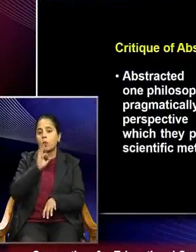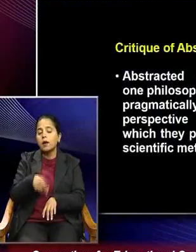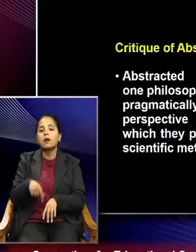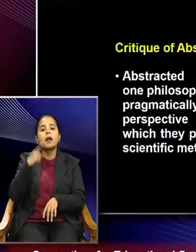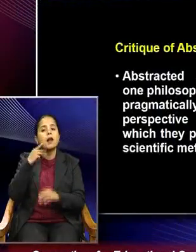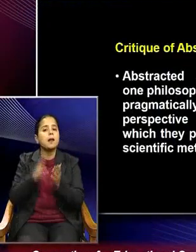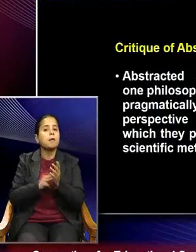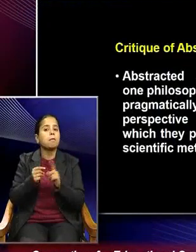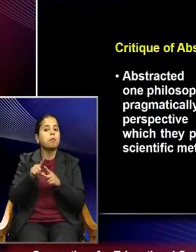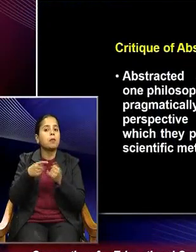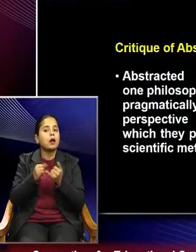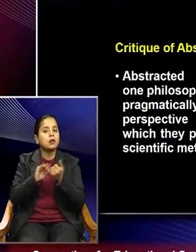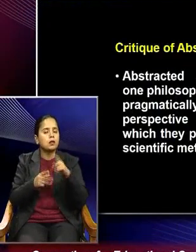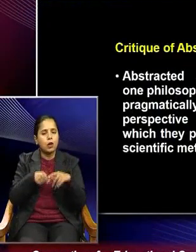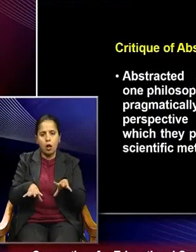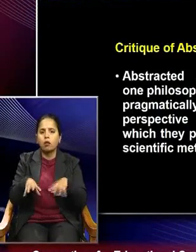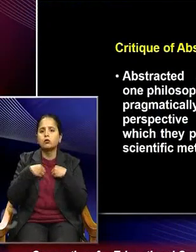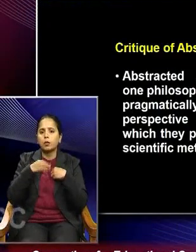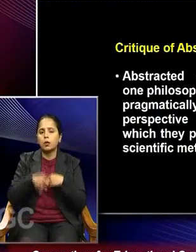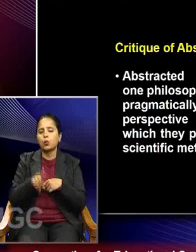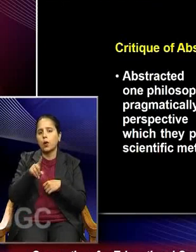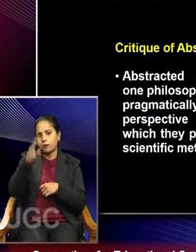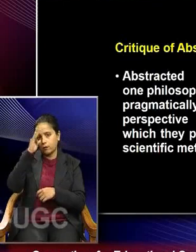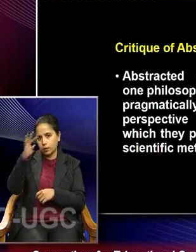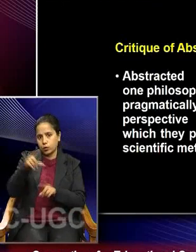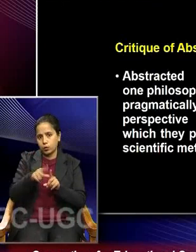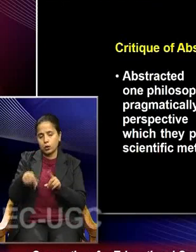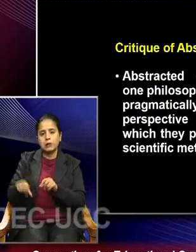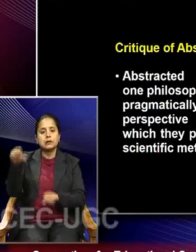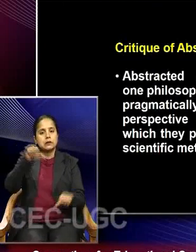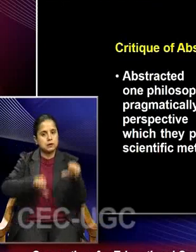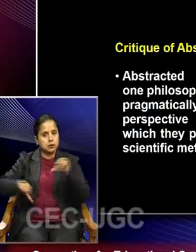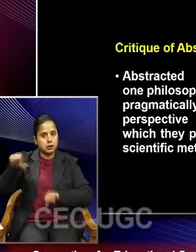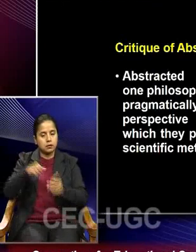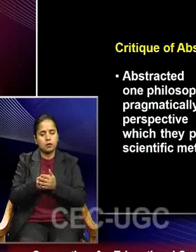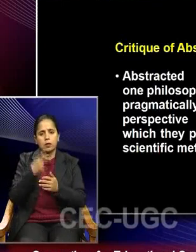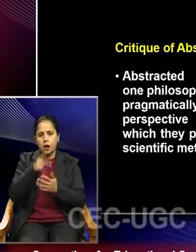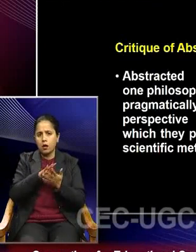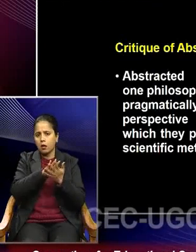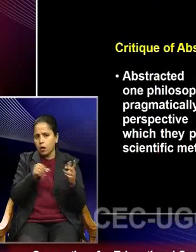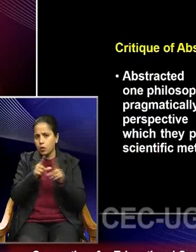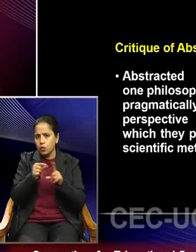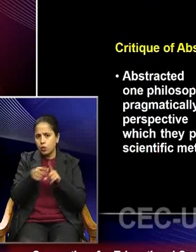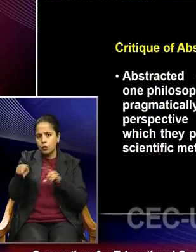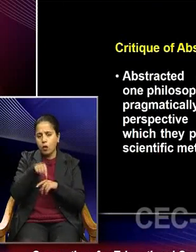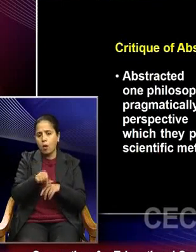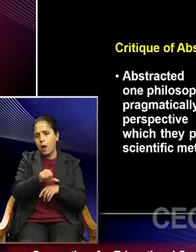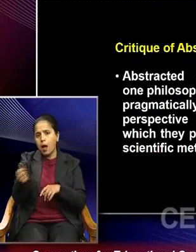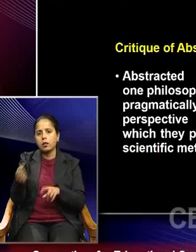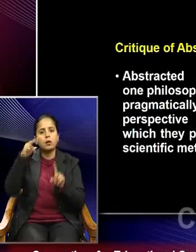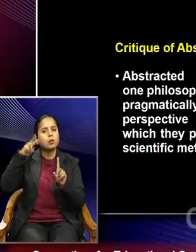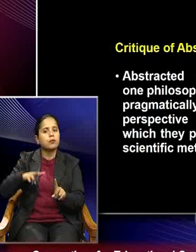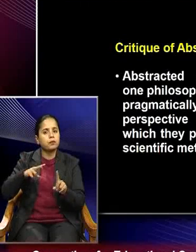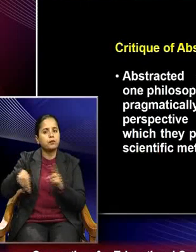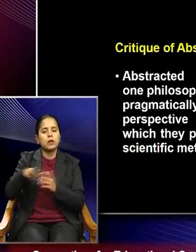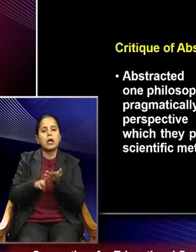empiricists are adopting one philosophy of science derived pragmatically from one's perspective